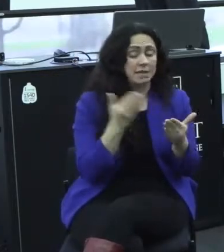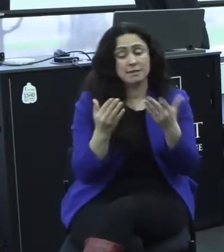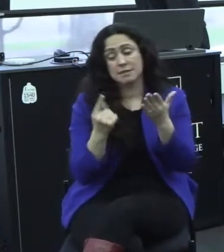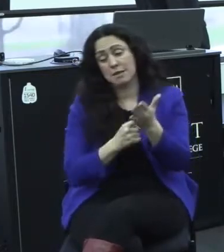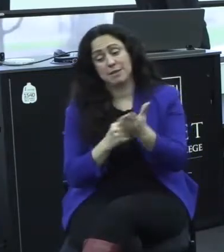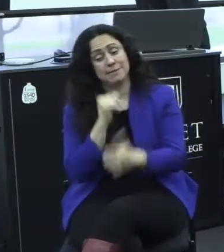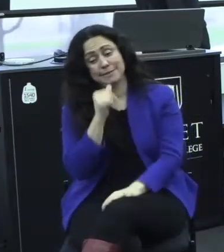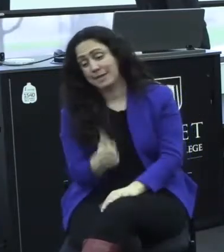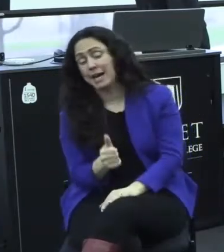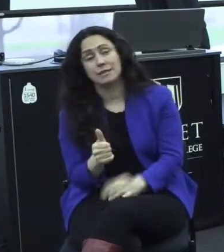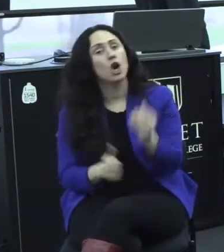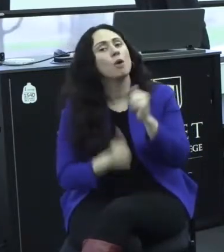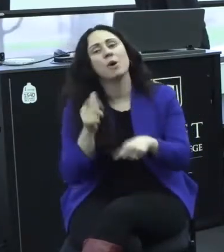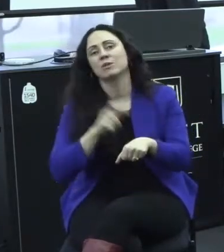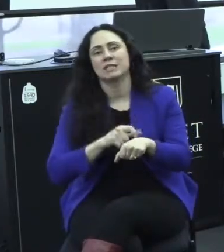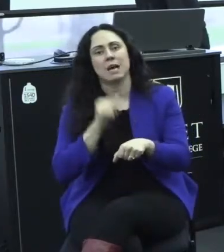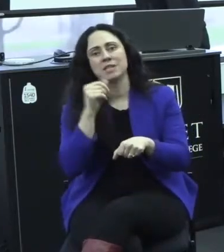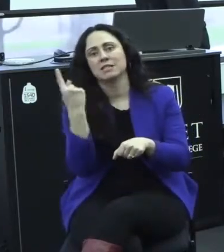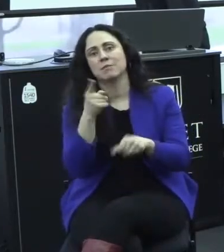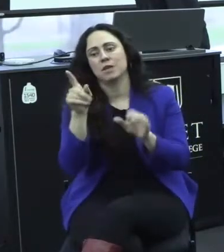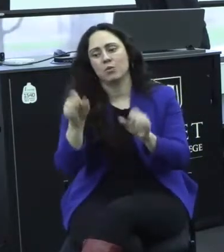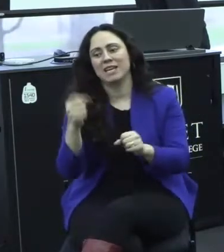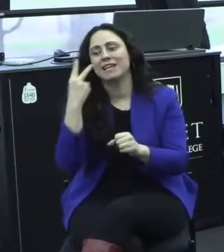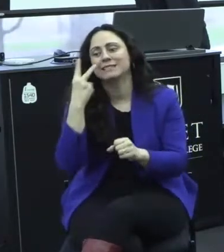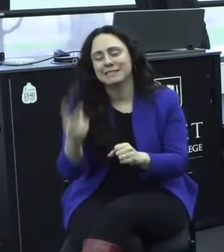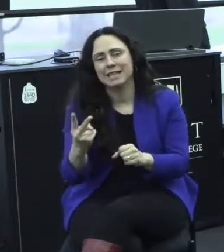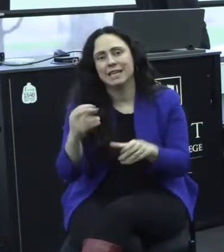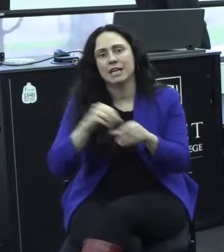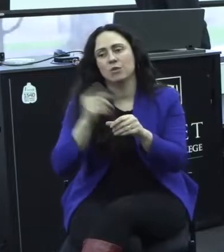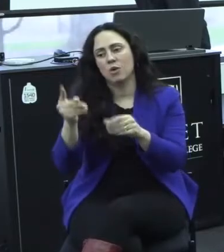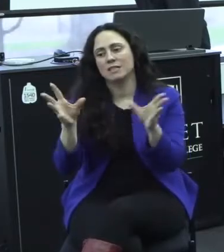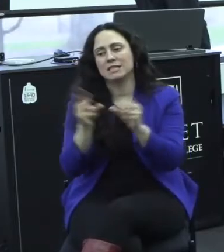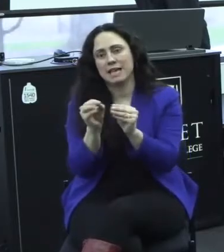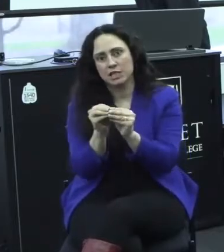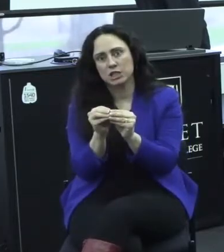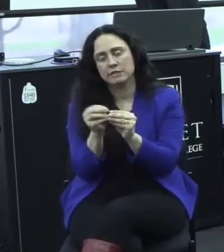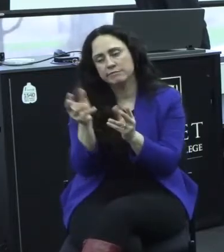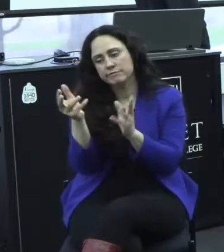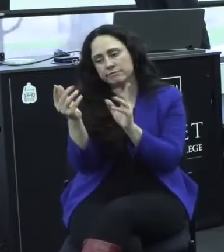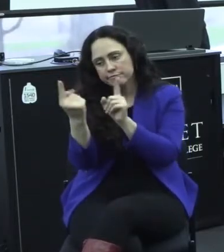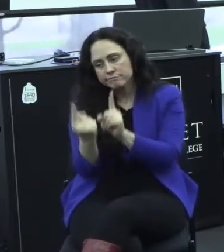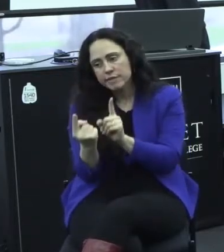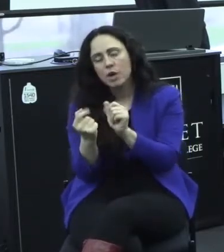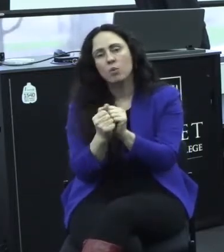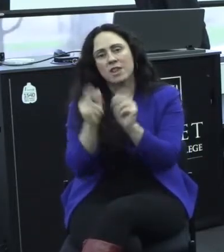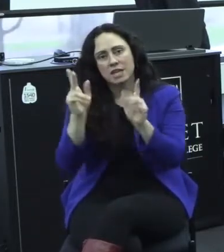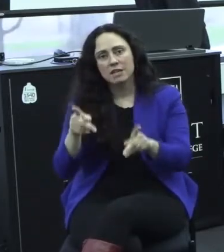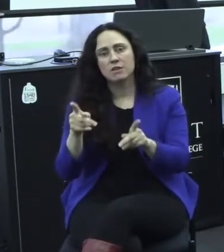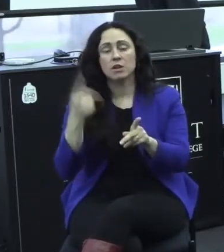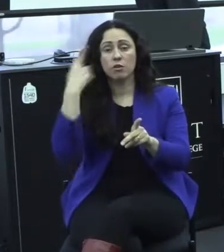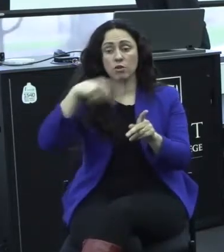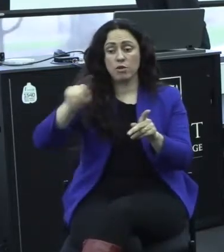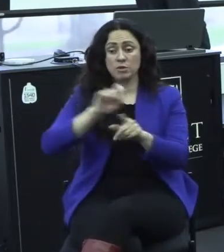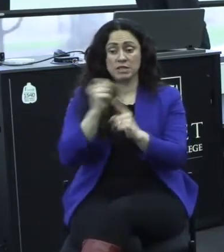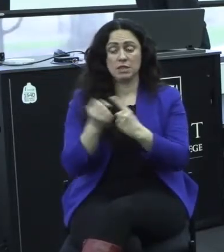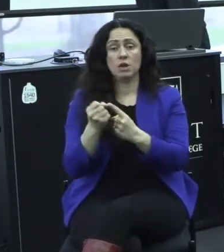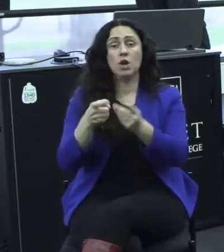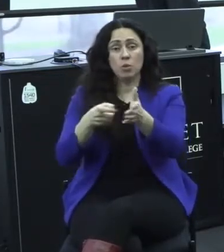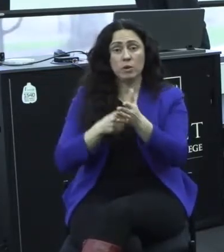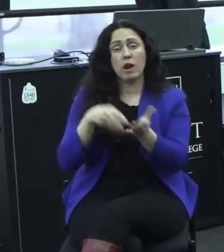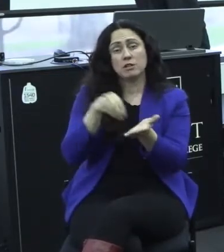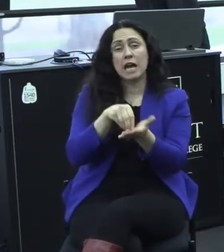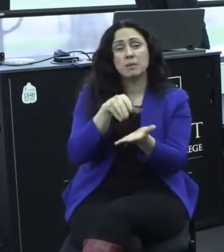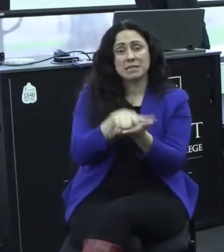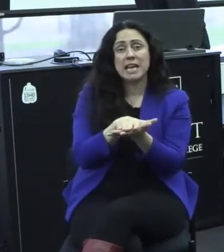times that is not something that we are able to do in a single session with an individual. So in those cases, we require